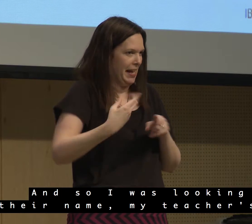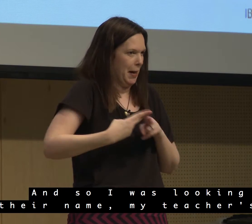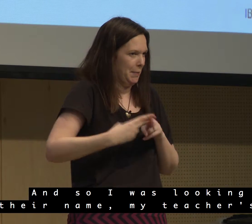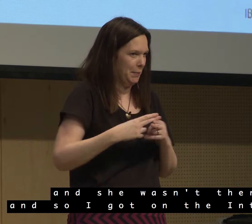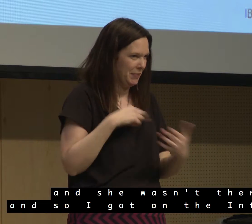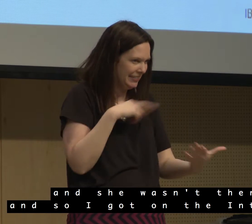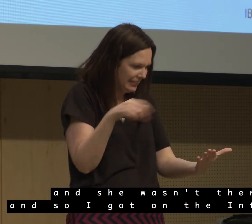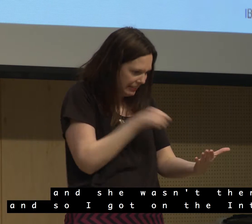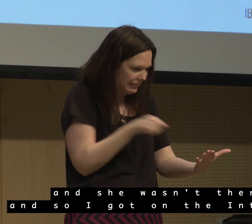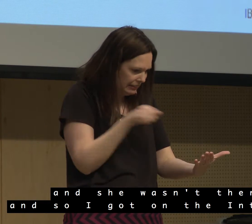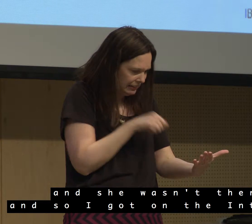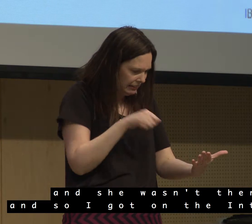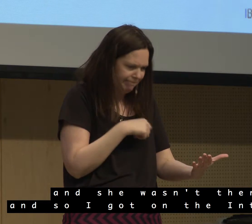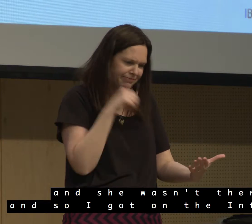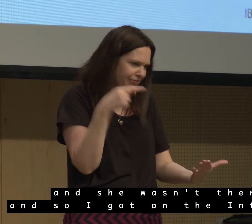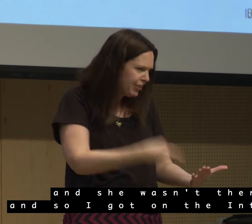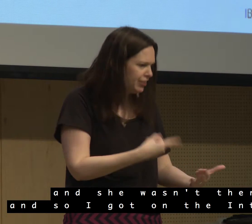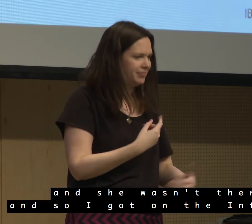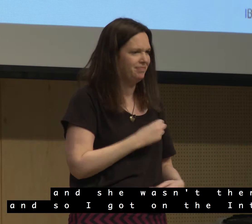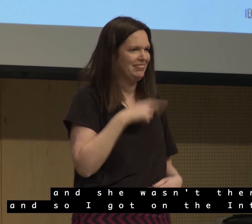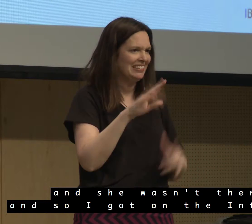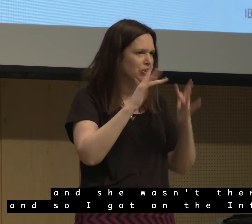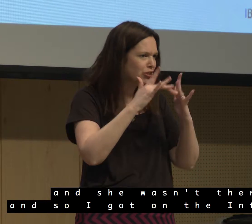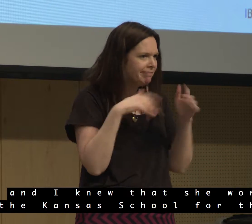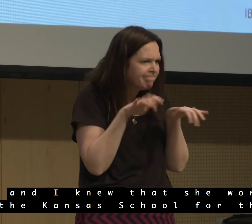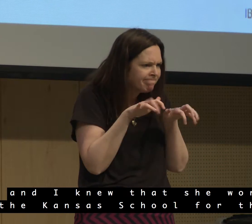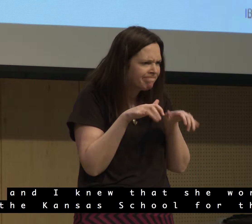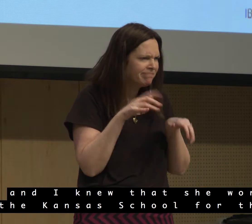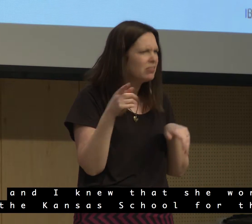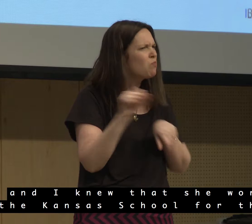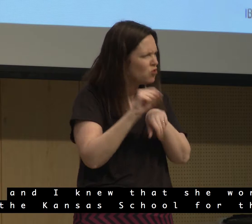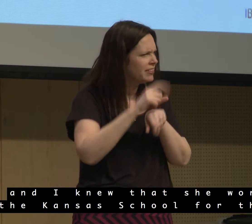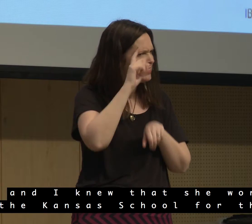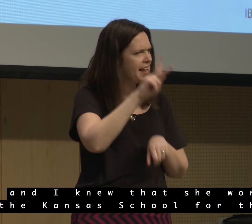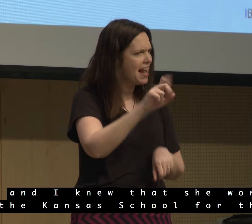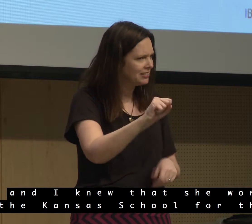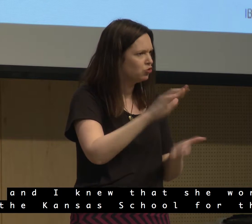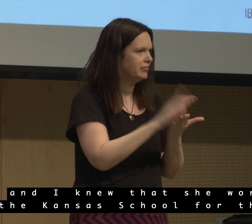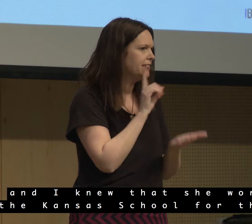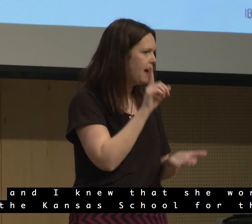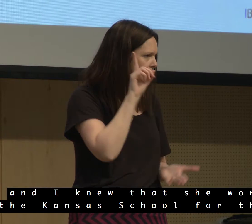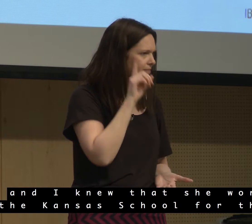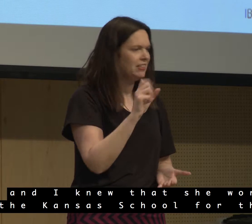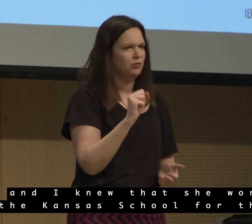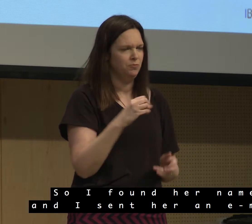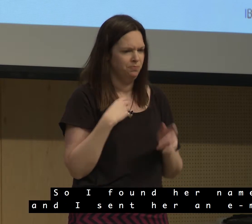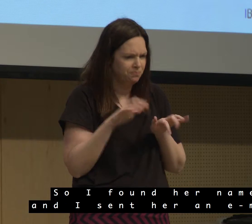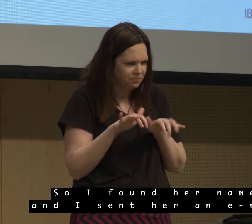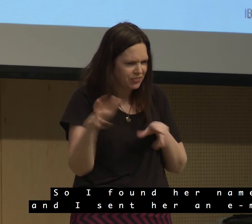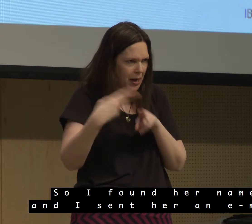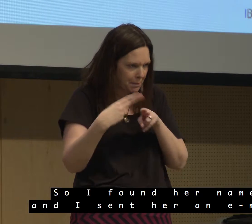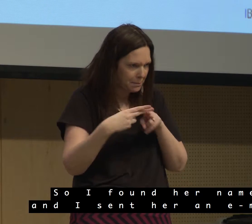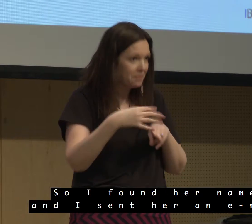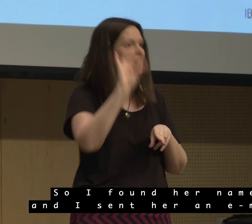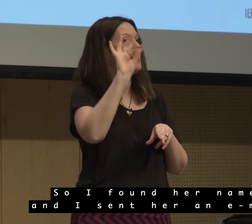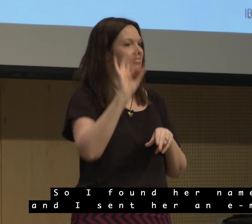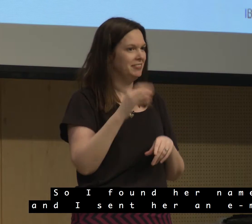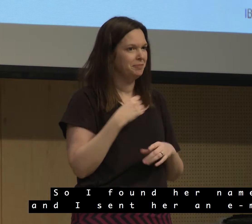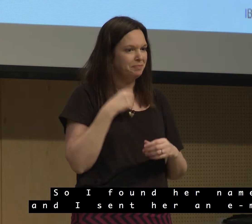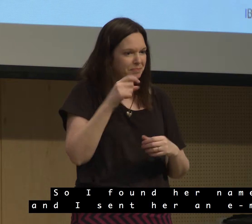name, and she wasn't there, and so I got on the internet, and I knew that she worked at the Kansas School for the Deaf. So I found her name, and I